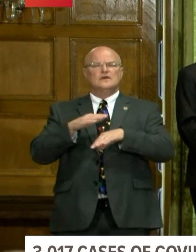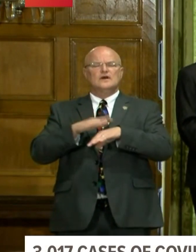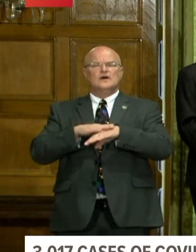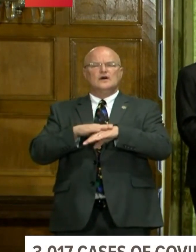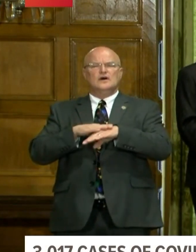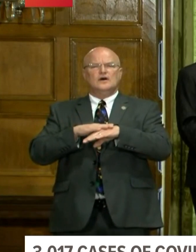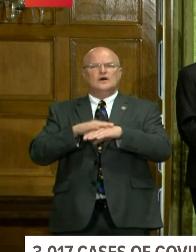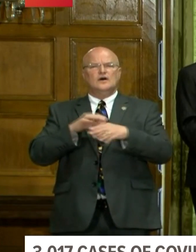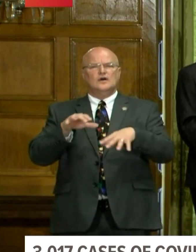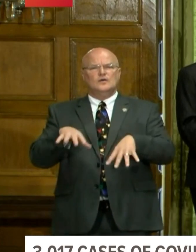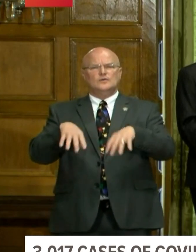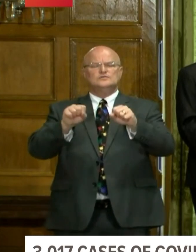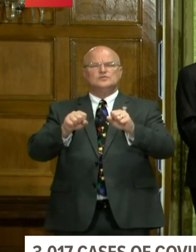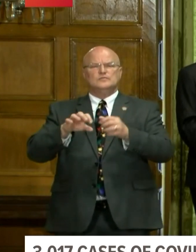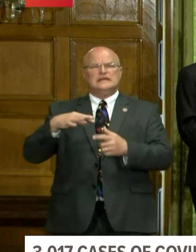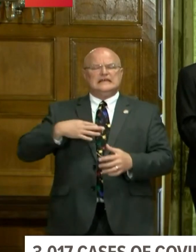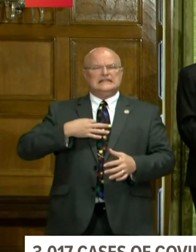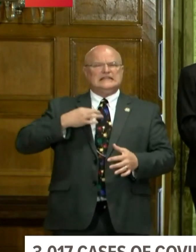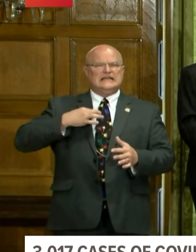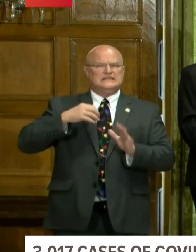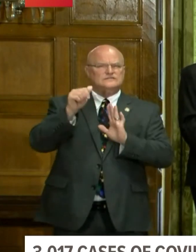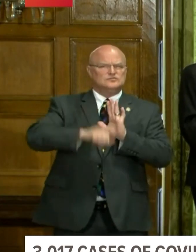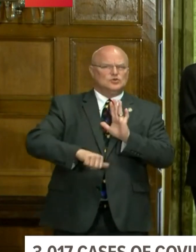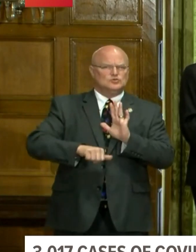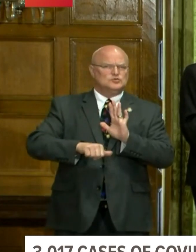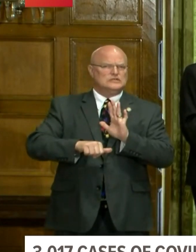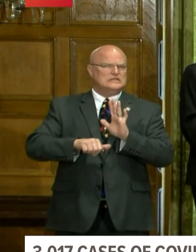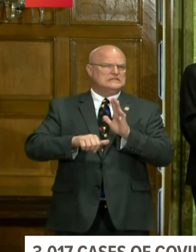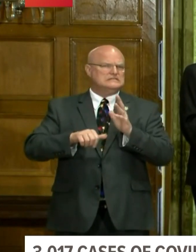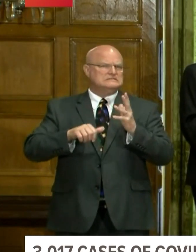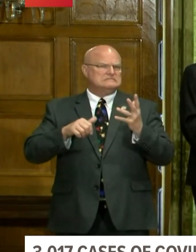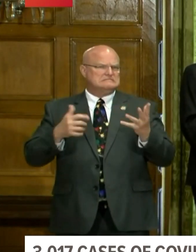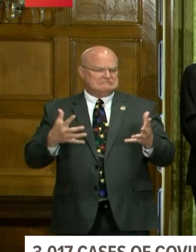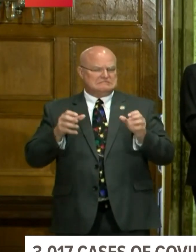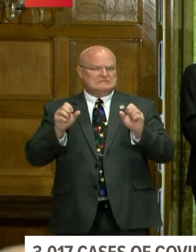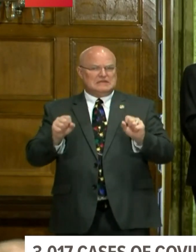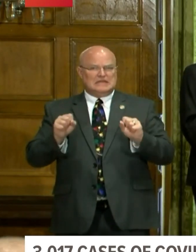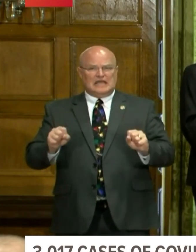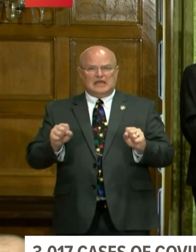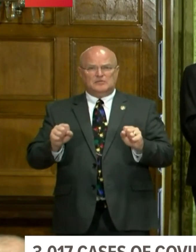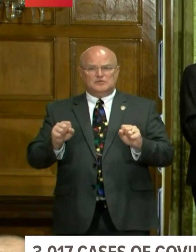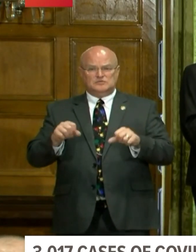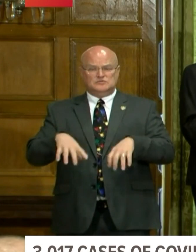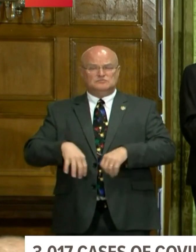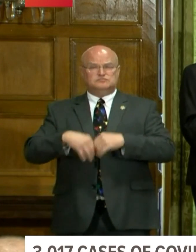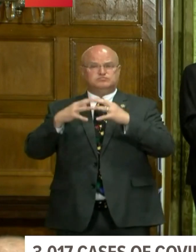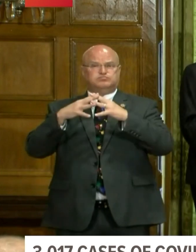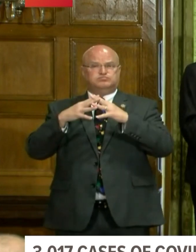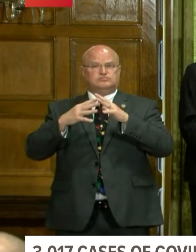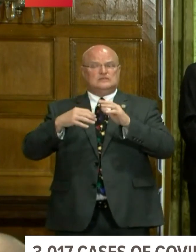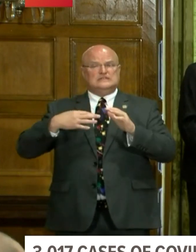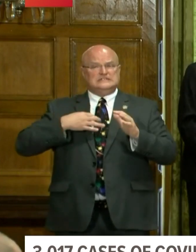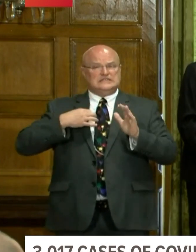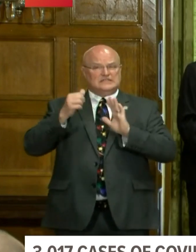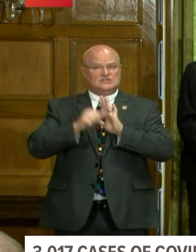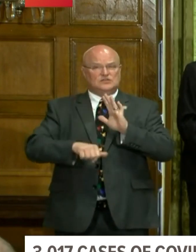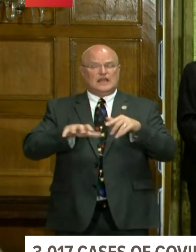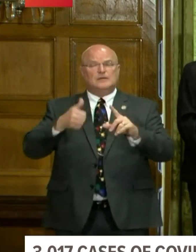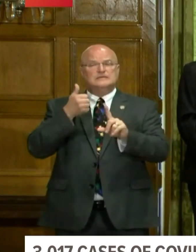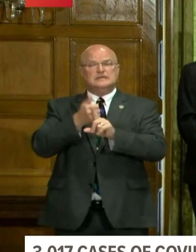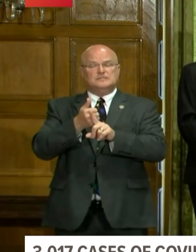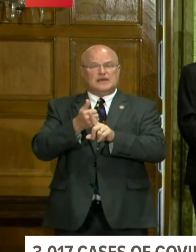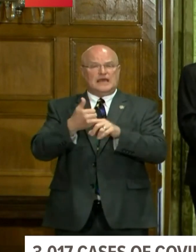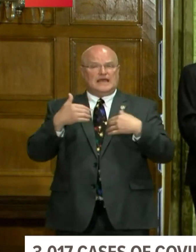the resuming elective surgeries, have you gotten a sense of how many places have been able to resume elective surgeries and how much of an